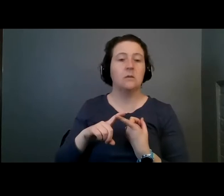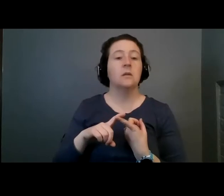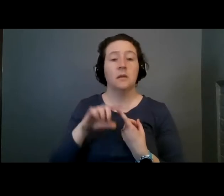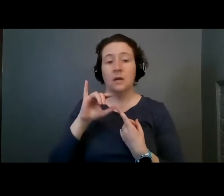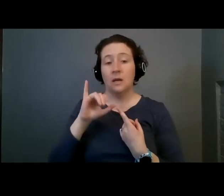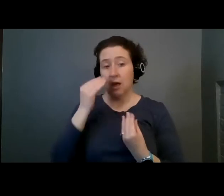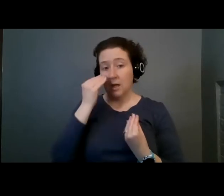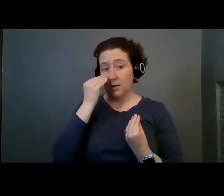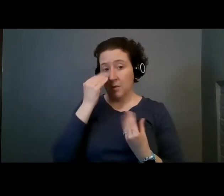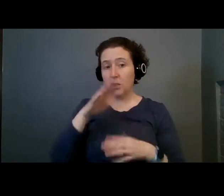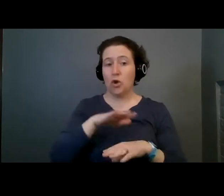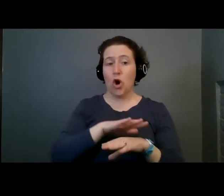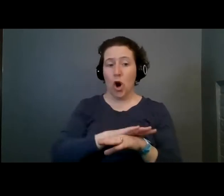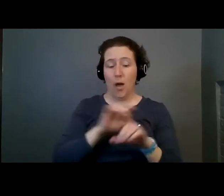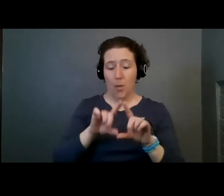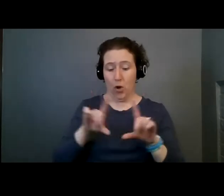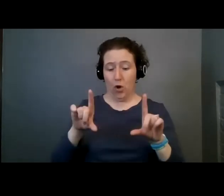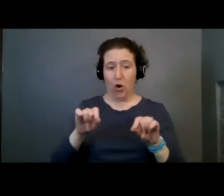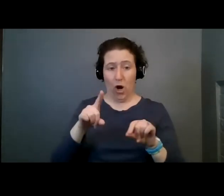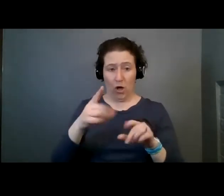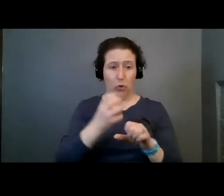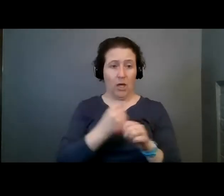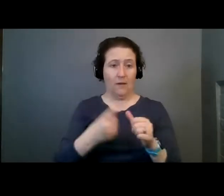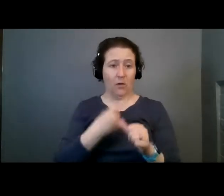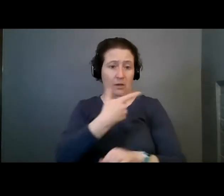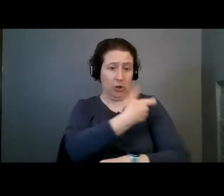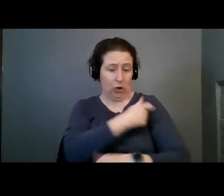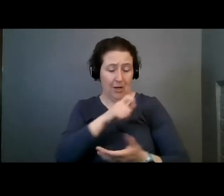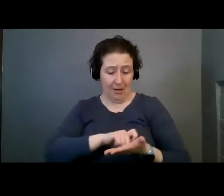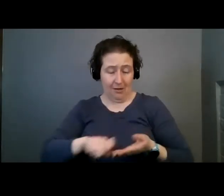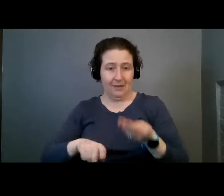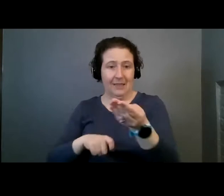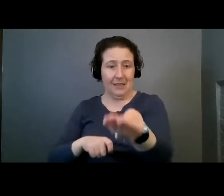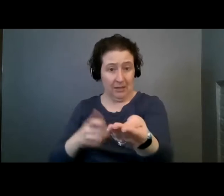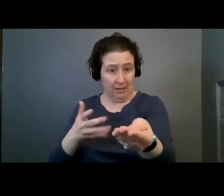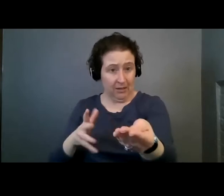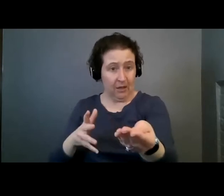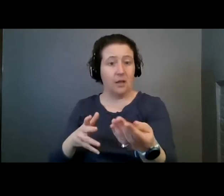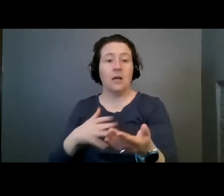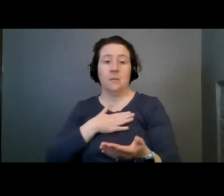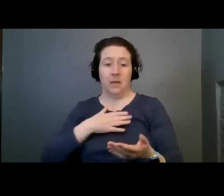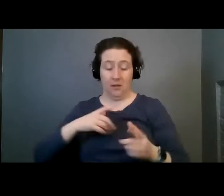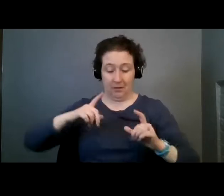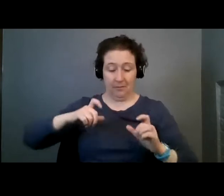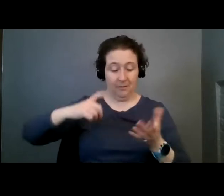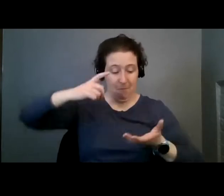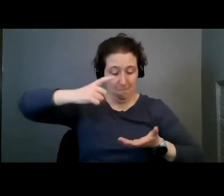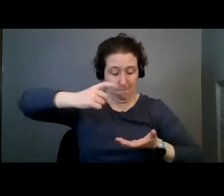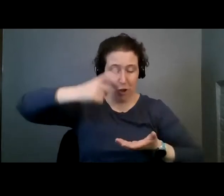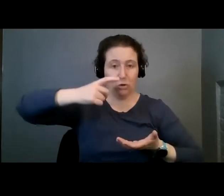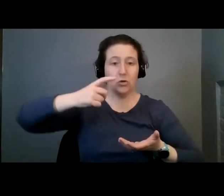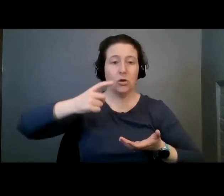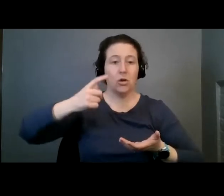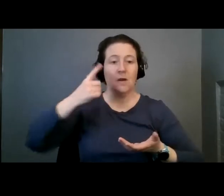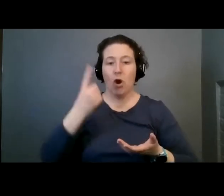is available on the vaccine card that you received with your first dose, and we also recommend that you take a picture of that vaccination card so